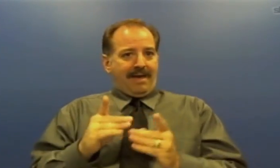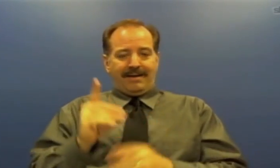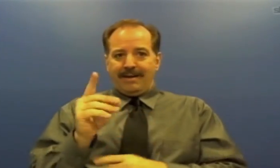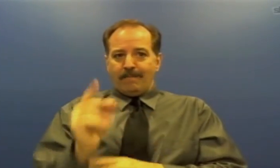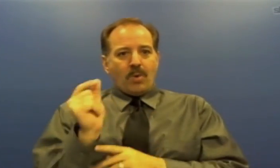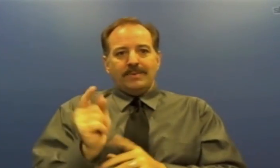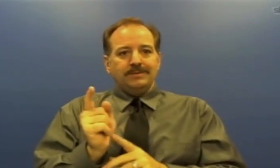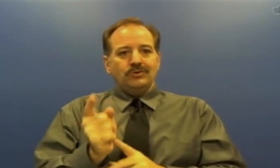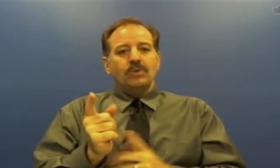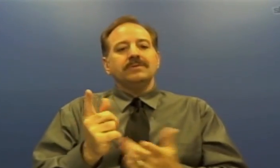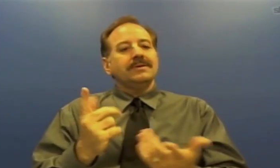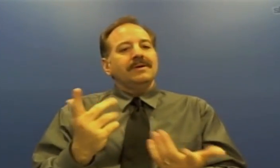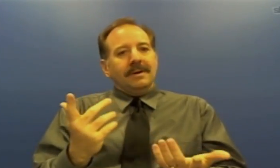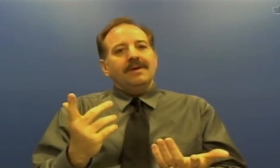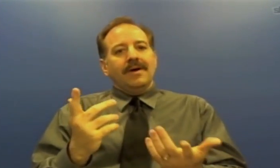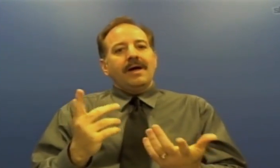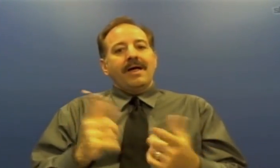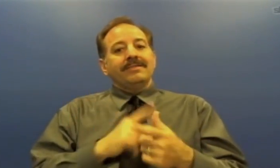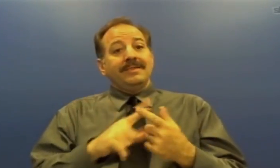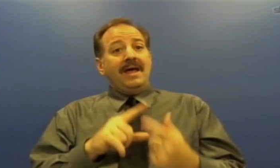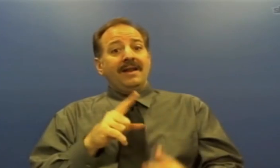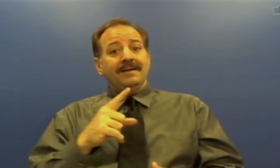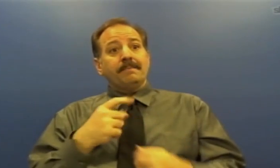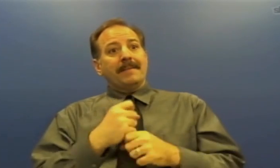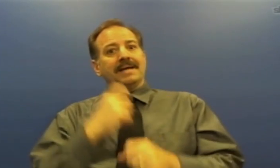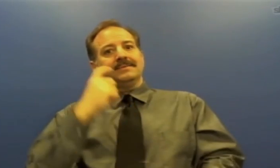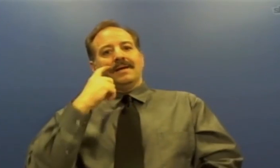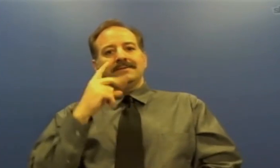an interpreter on site. It's just impossible to get someone there at a moment's